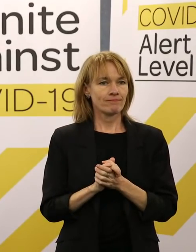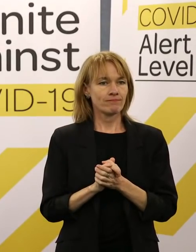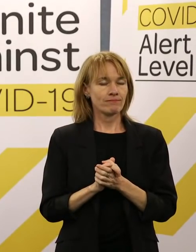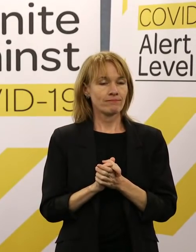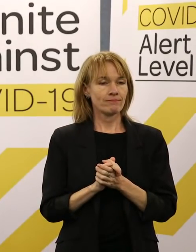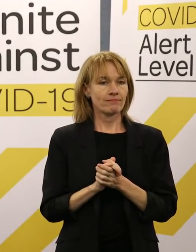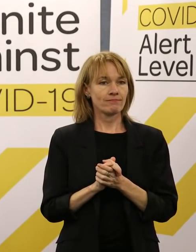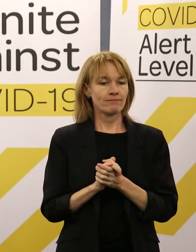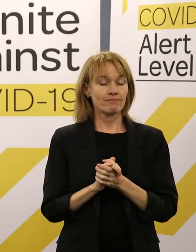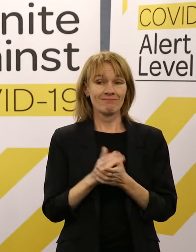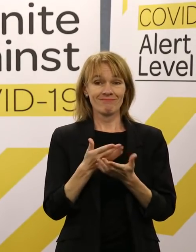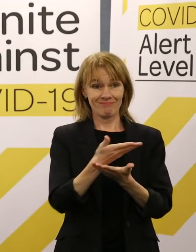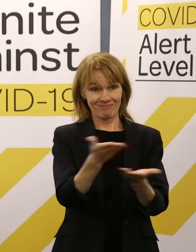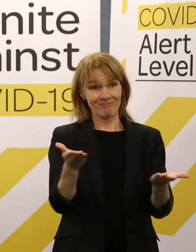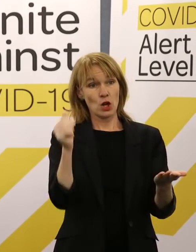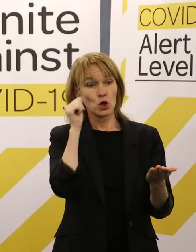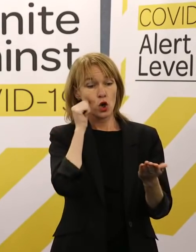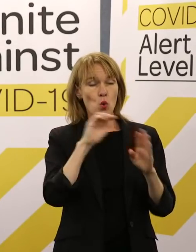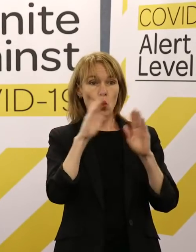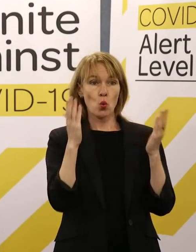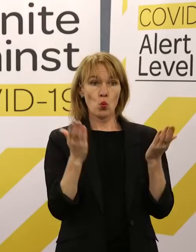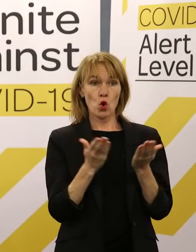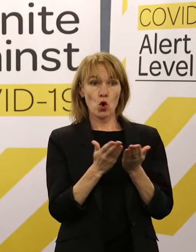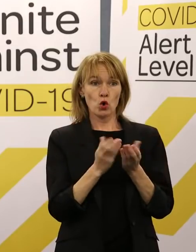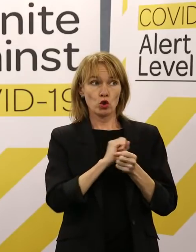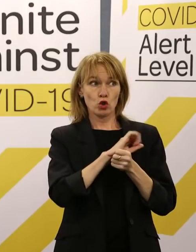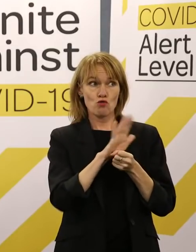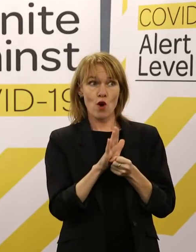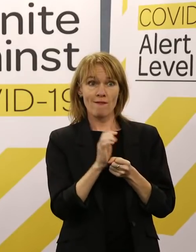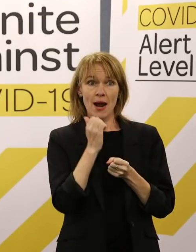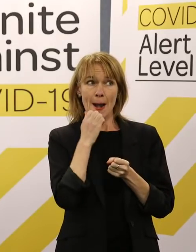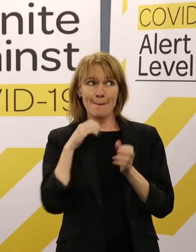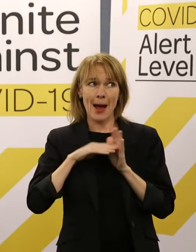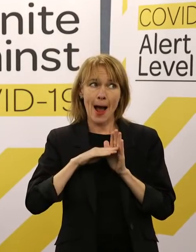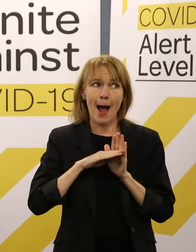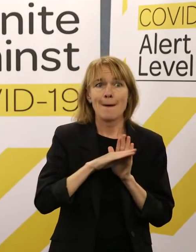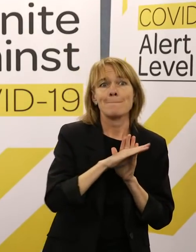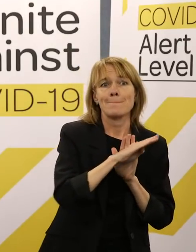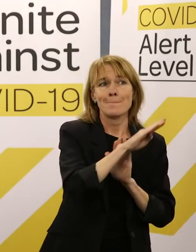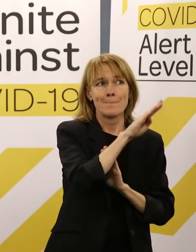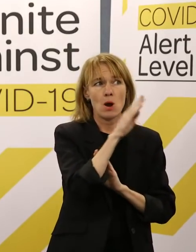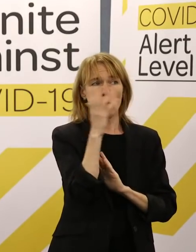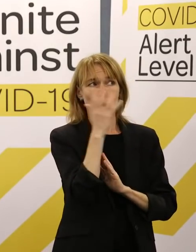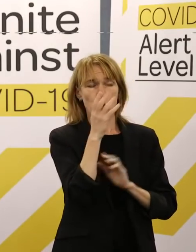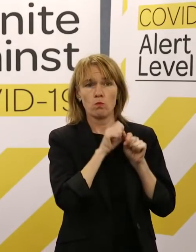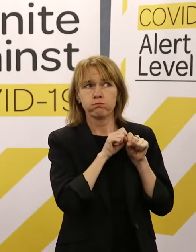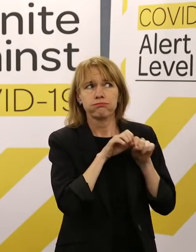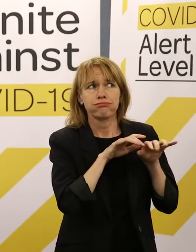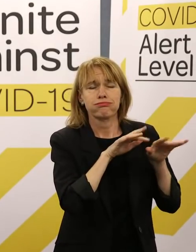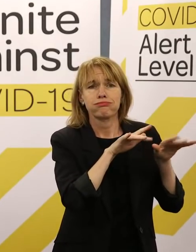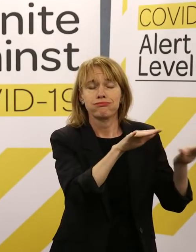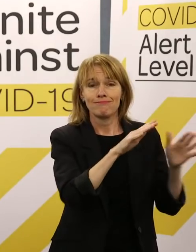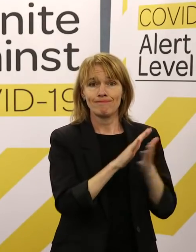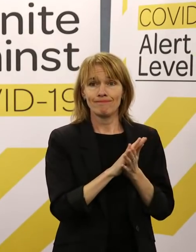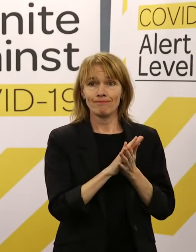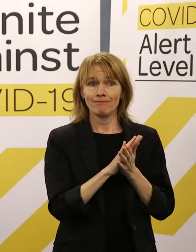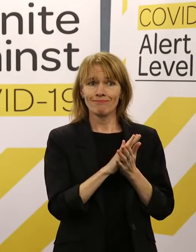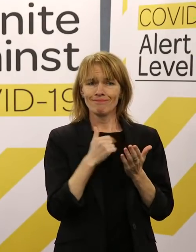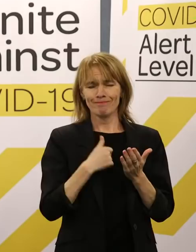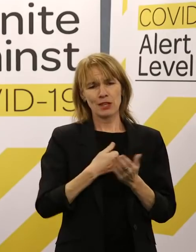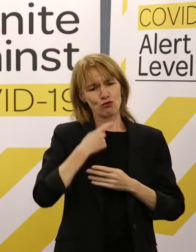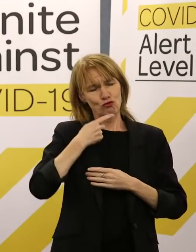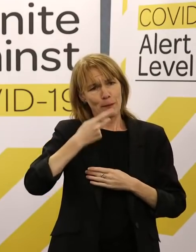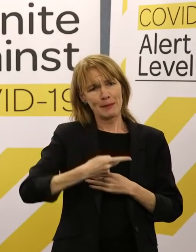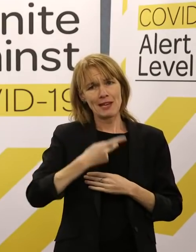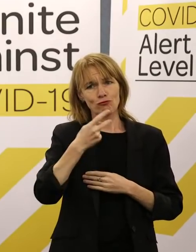As you know, globally, the COVID-19 pandemic continues to accelerate, and as I've said before, we've always expected new cases amongst